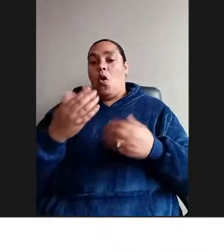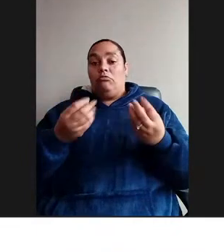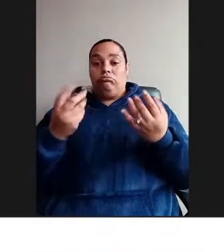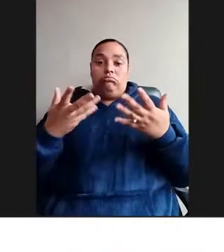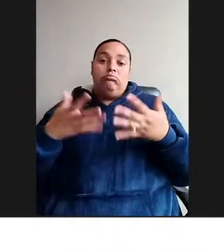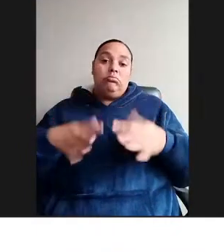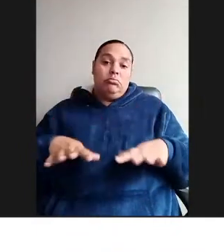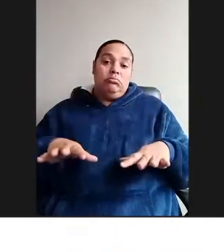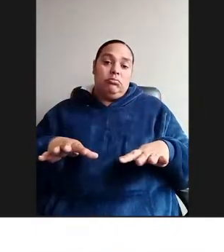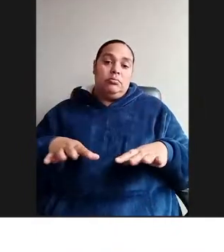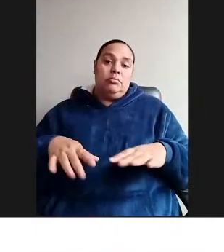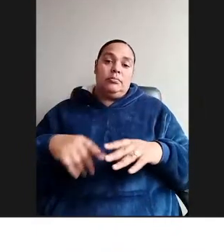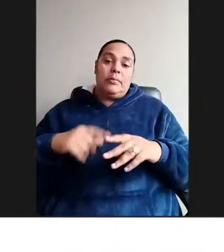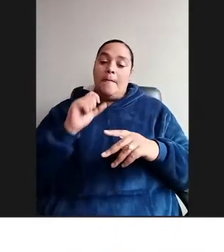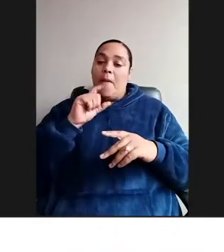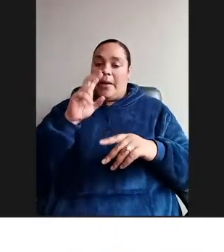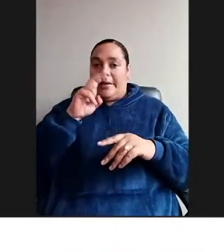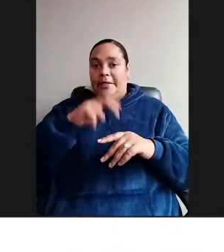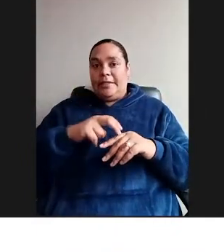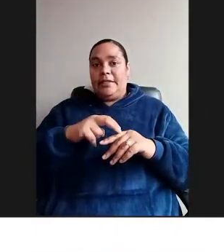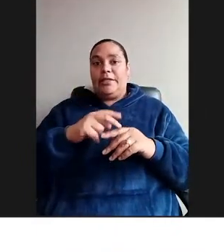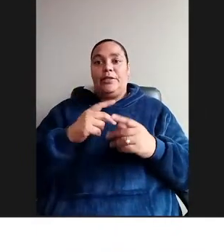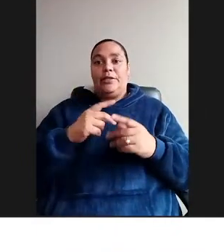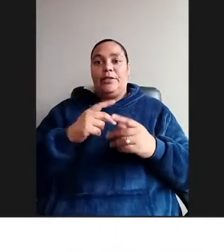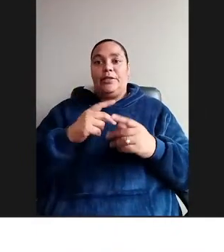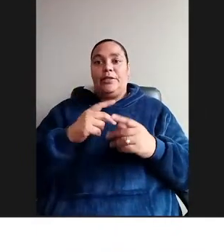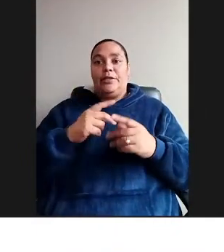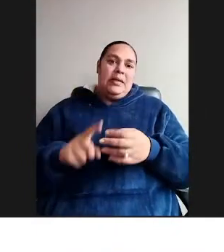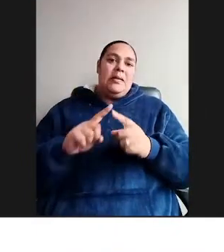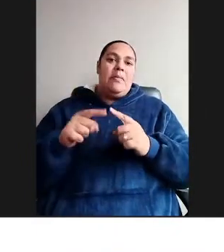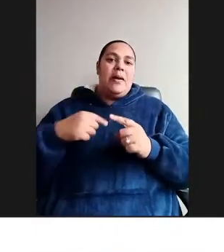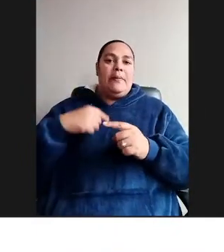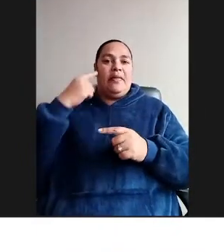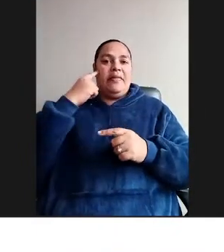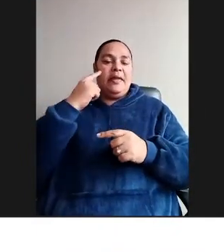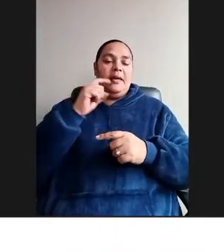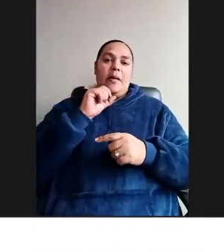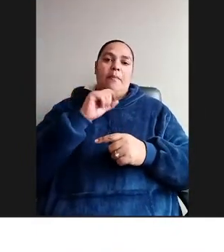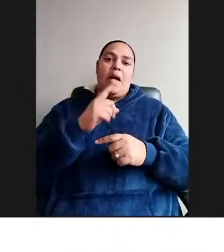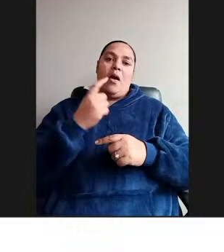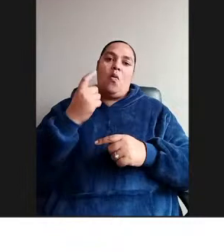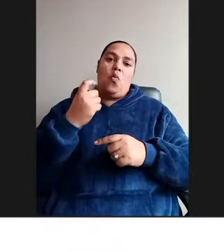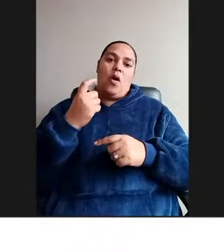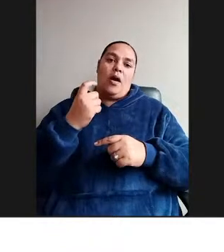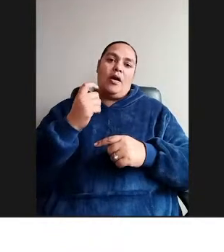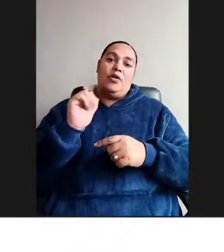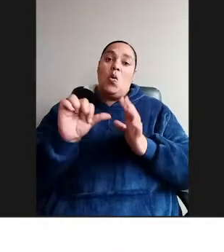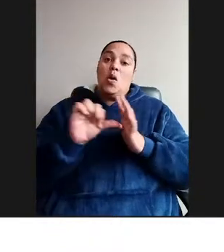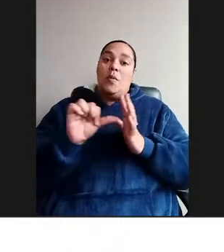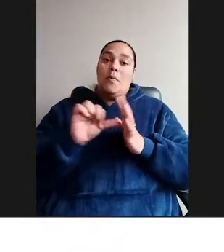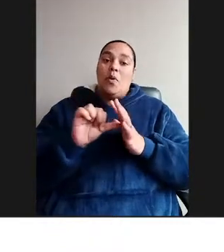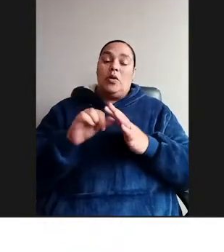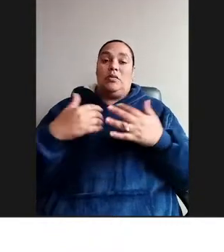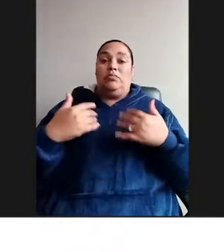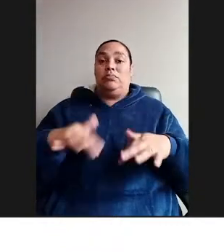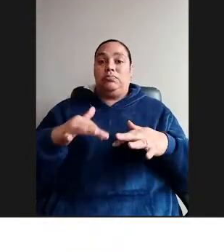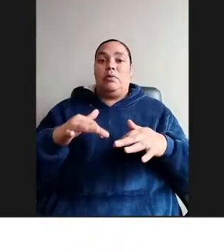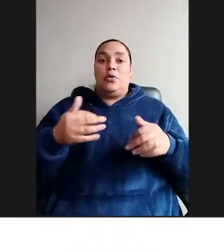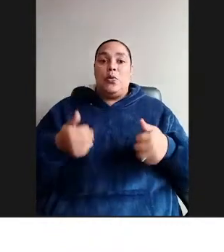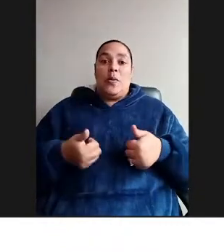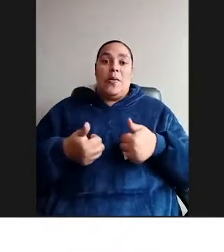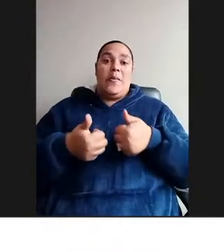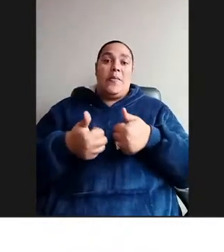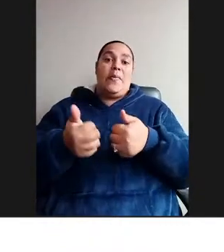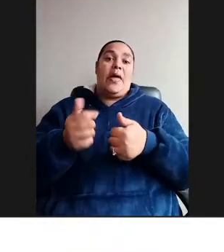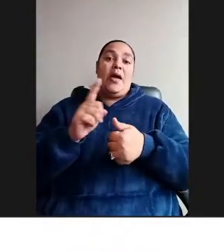areas that needed to be covered. I think the one of the important facets to getting back onto